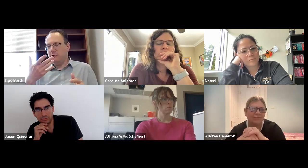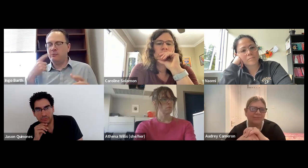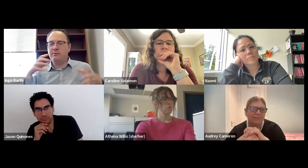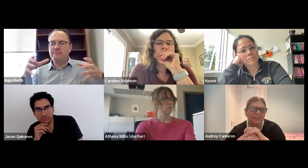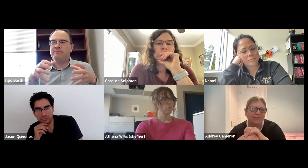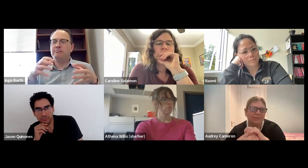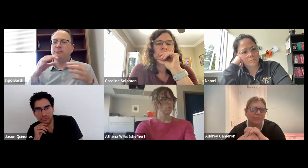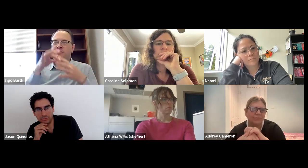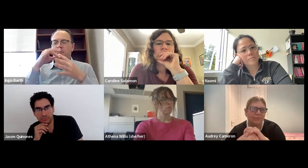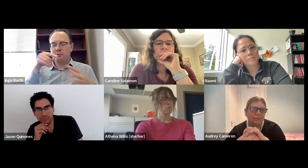those,